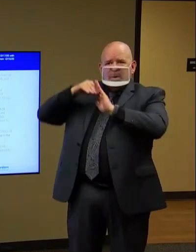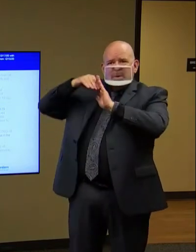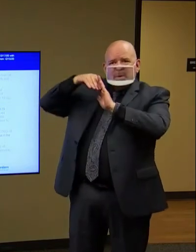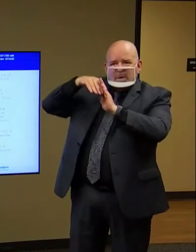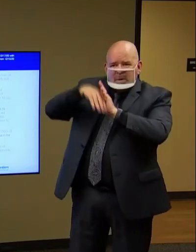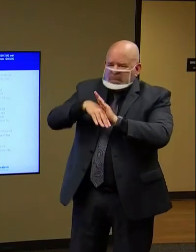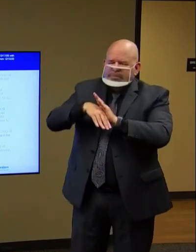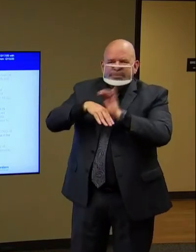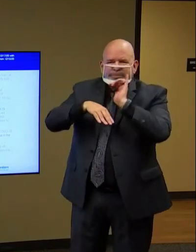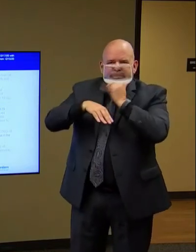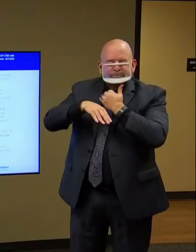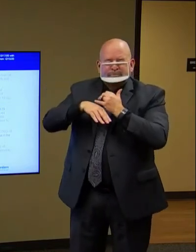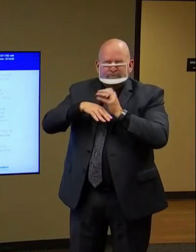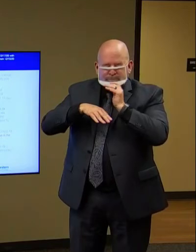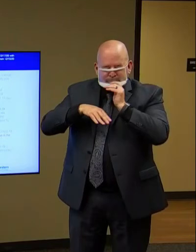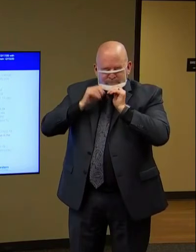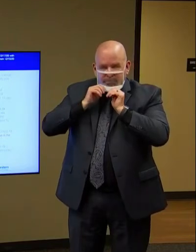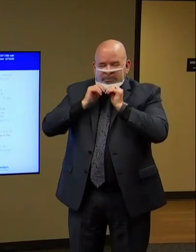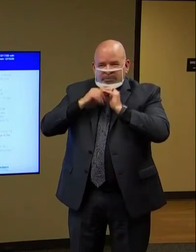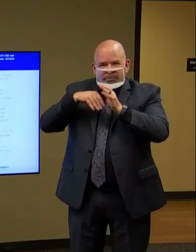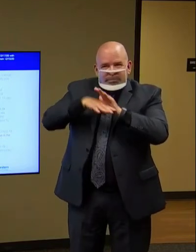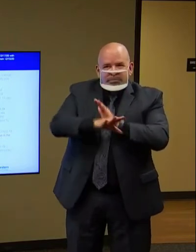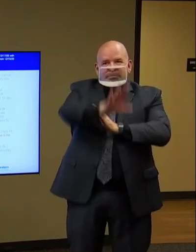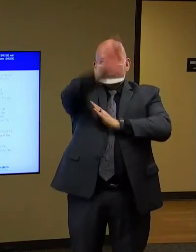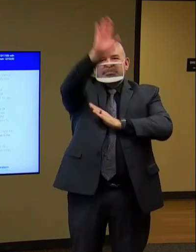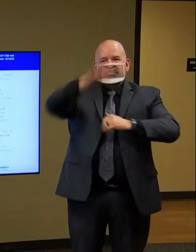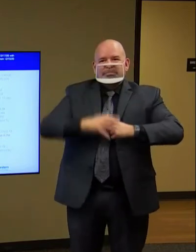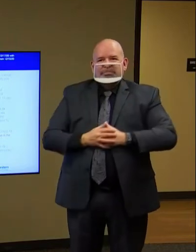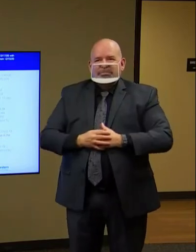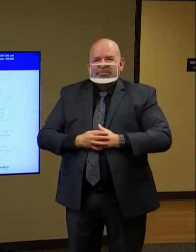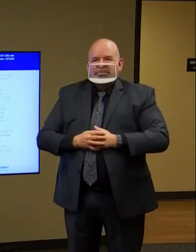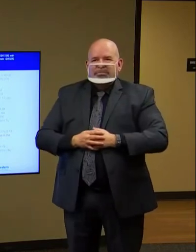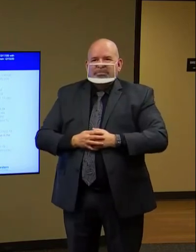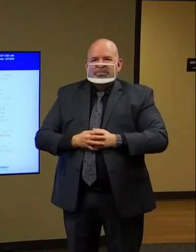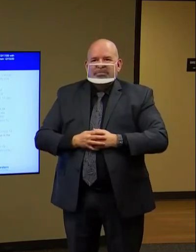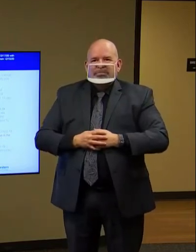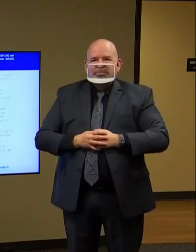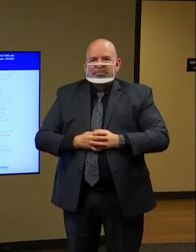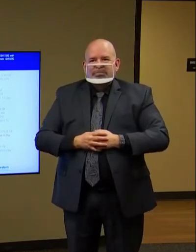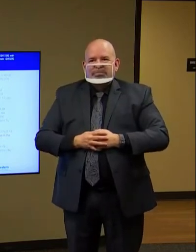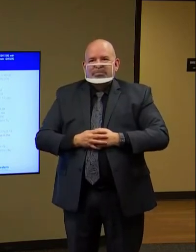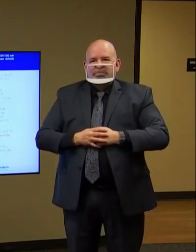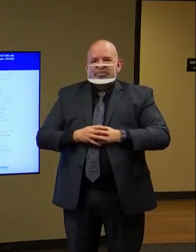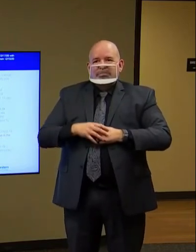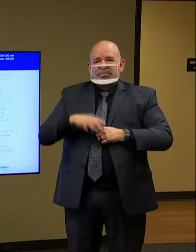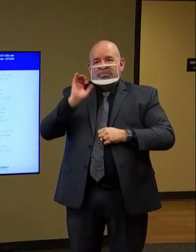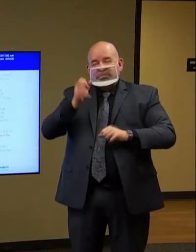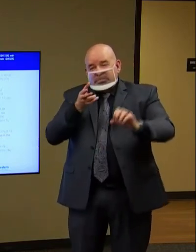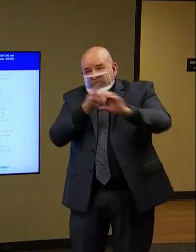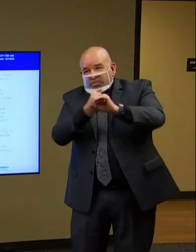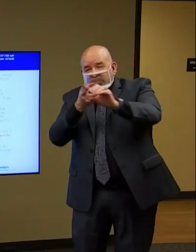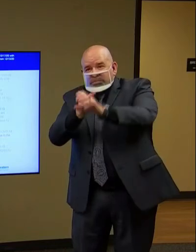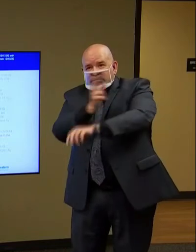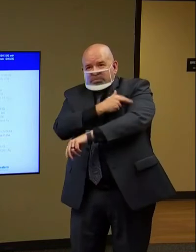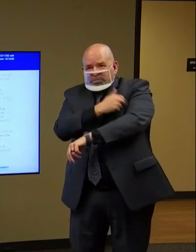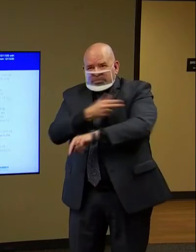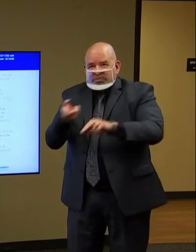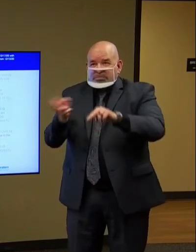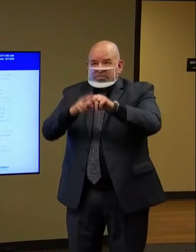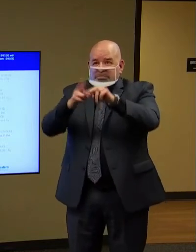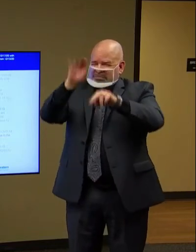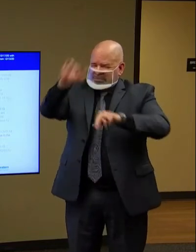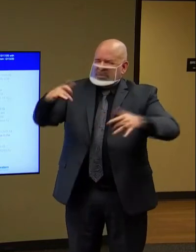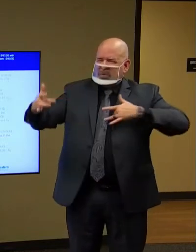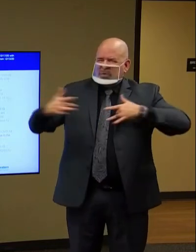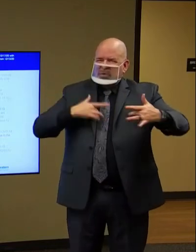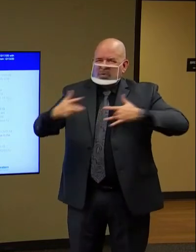number of individual hospitalized in our region is extremely concerning, about 40% higher than